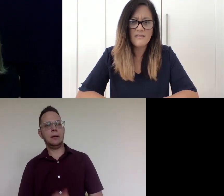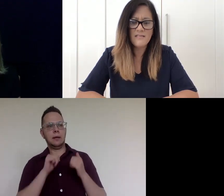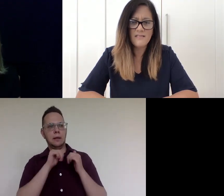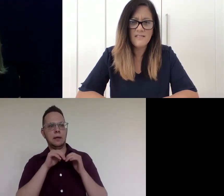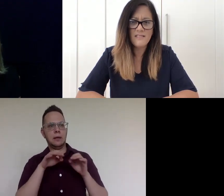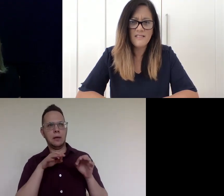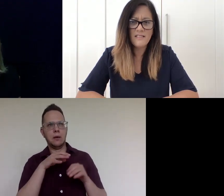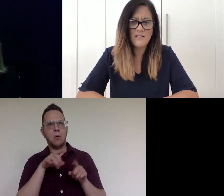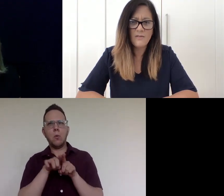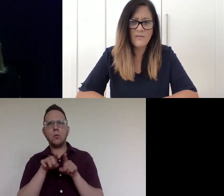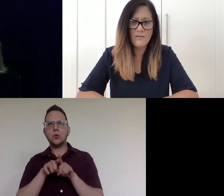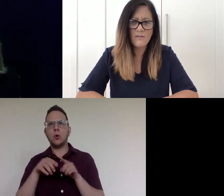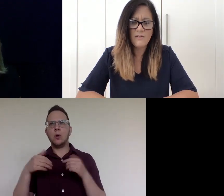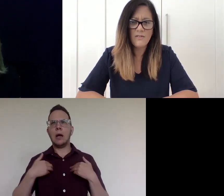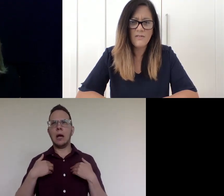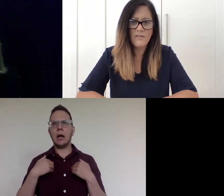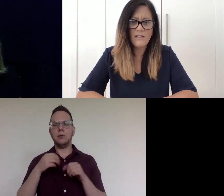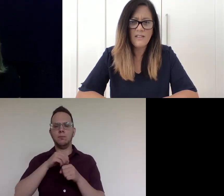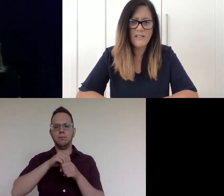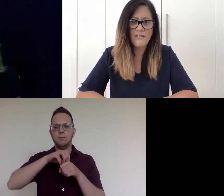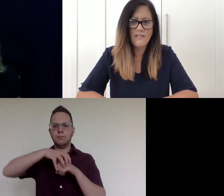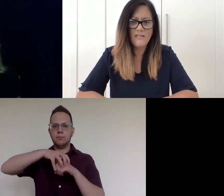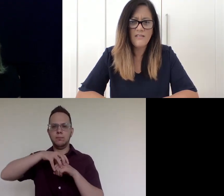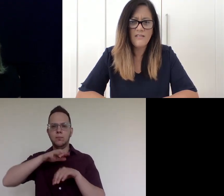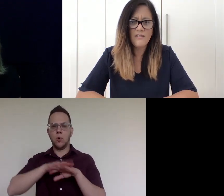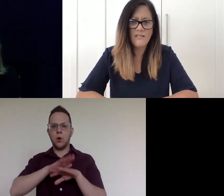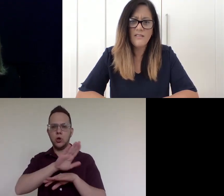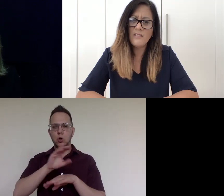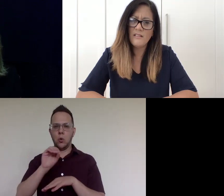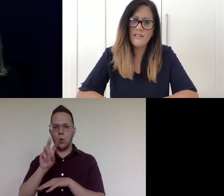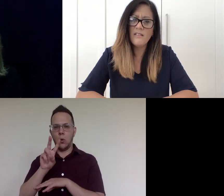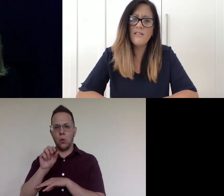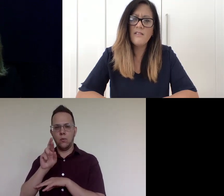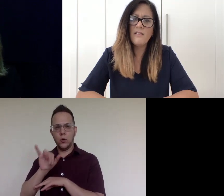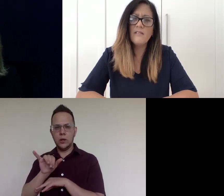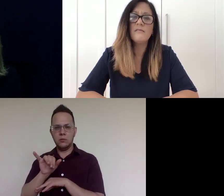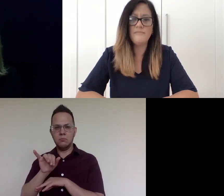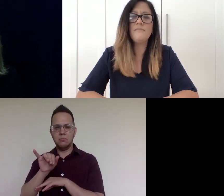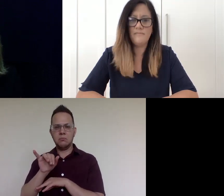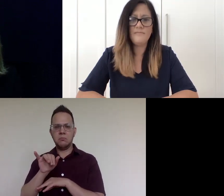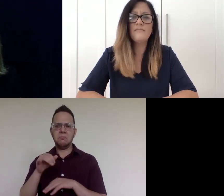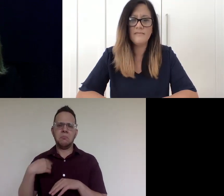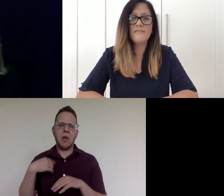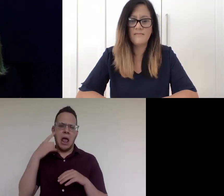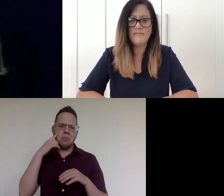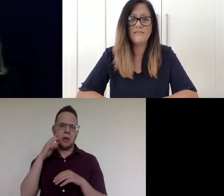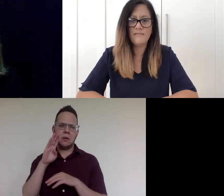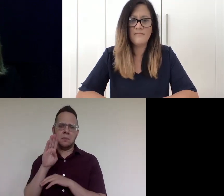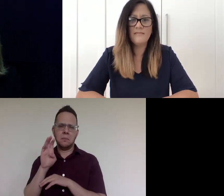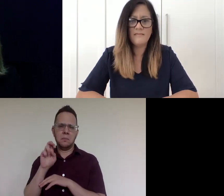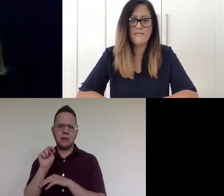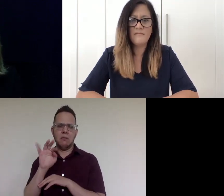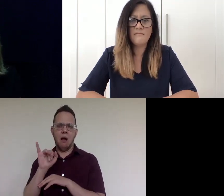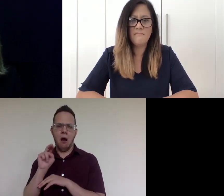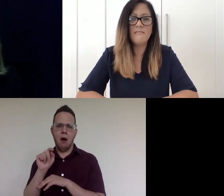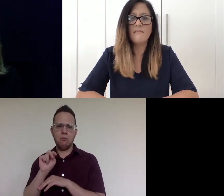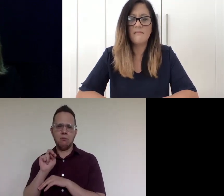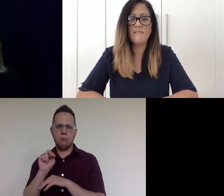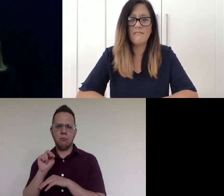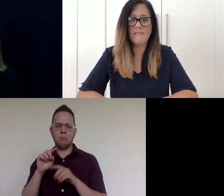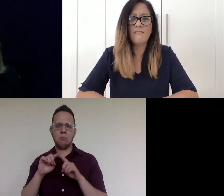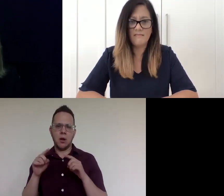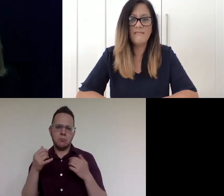time I could explain to her about the IUD, and also there was a mass on one of her ovaries. We